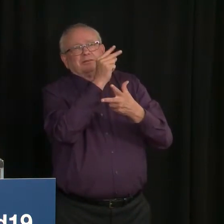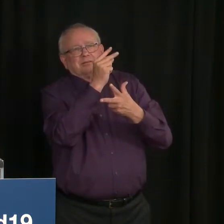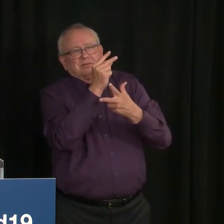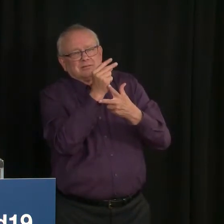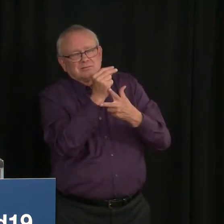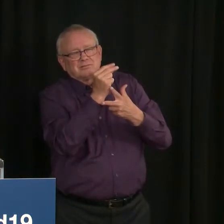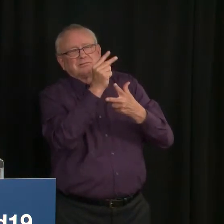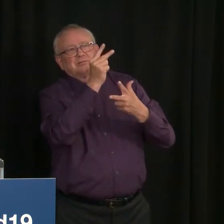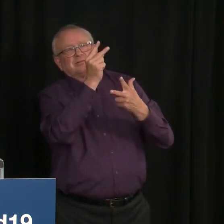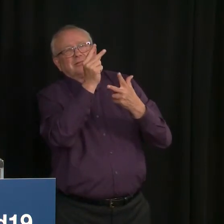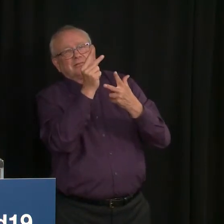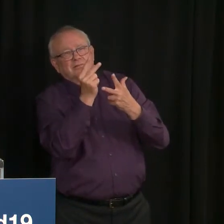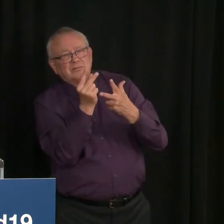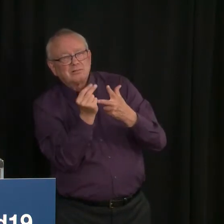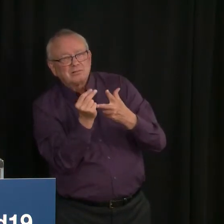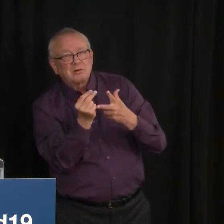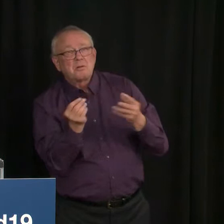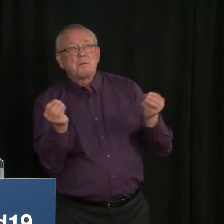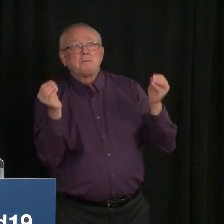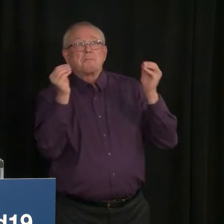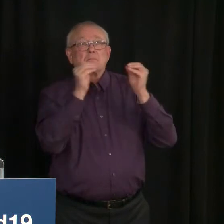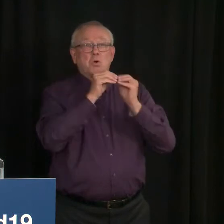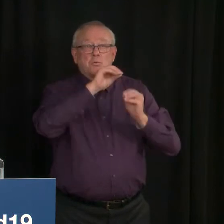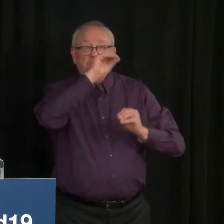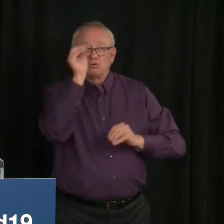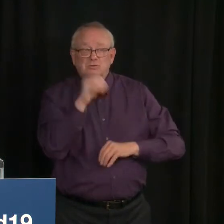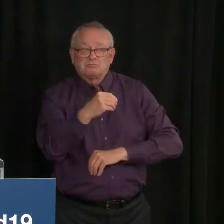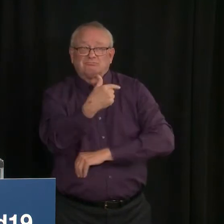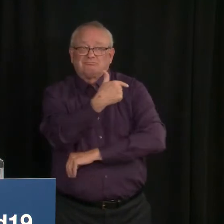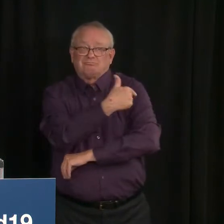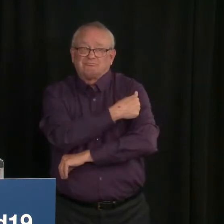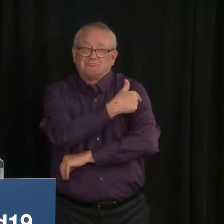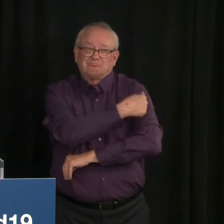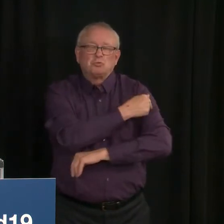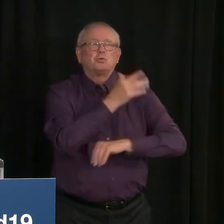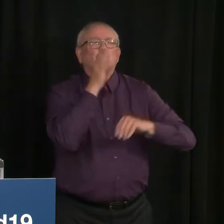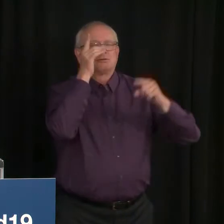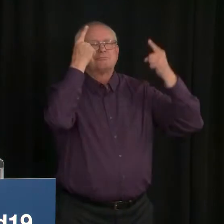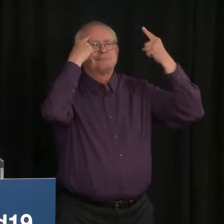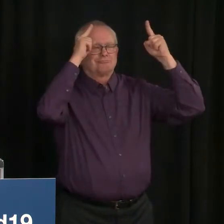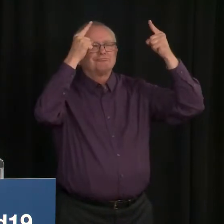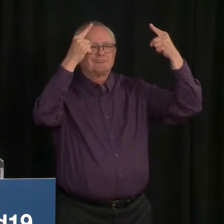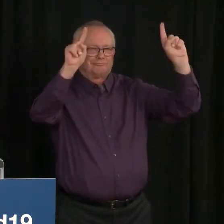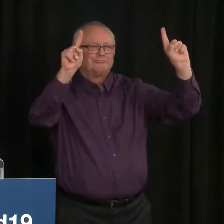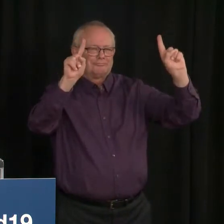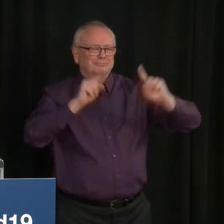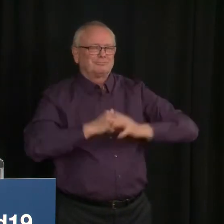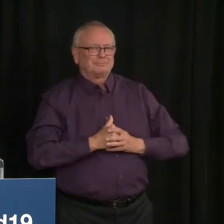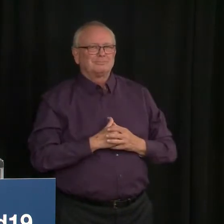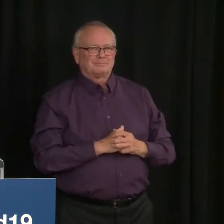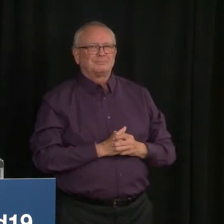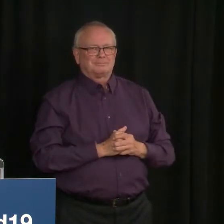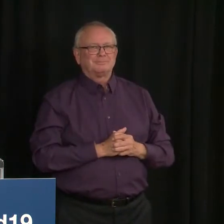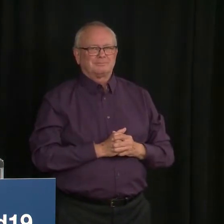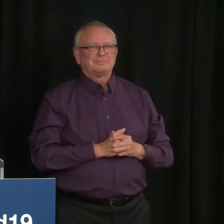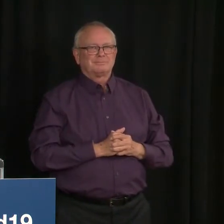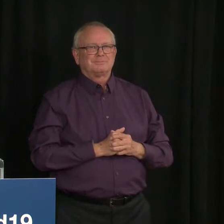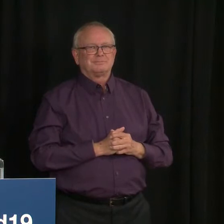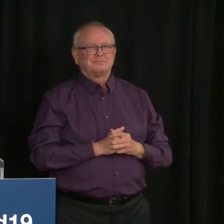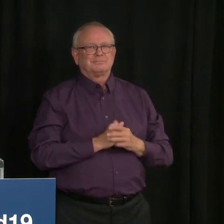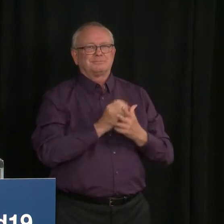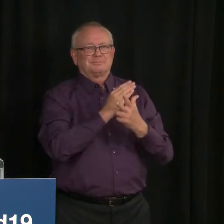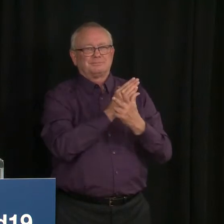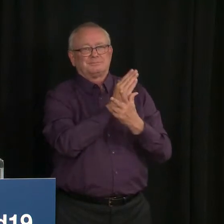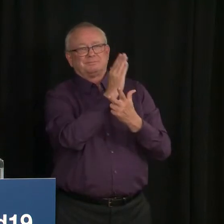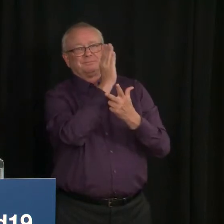vaccines, work to drive down those cases. And then as we move forward, again, we retain those measures in stage 2. And even